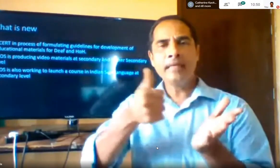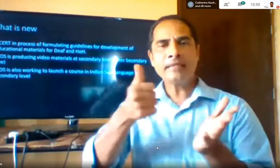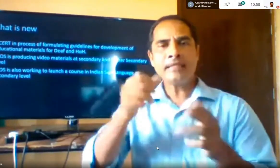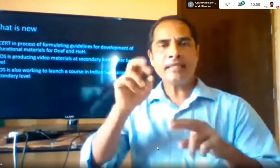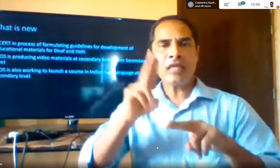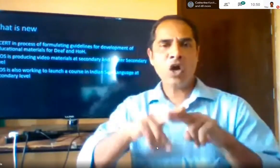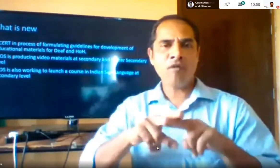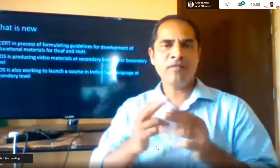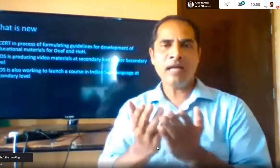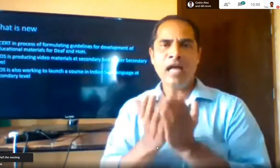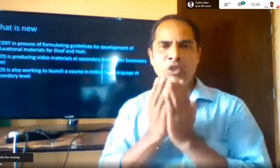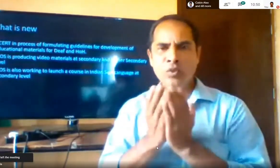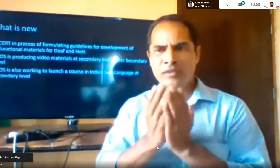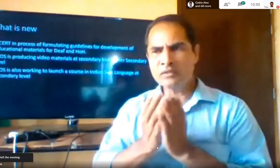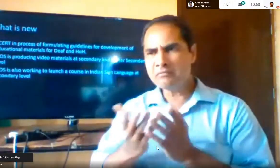and the government group, like Minister,